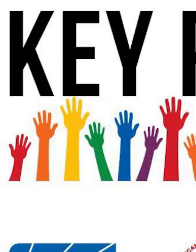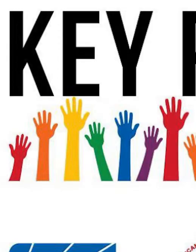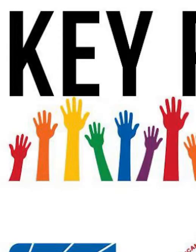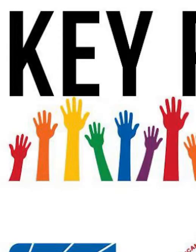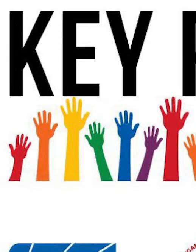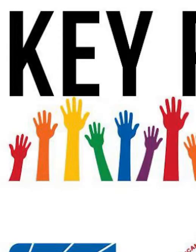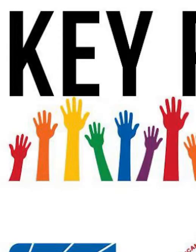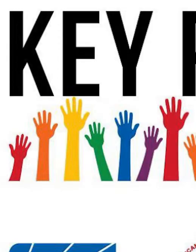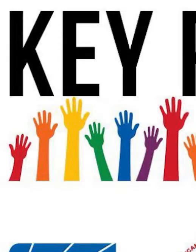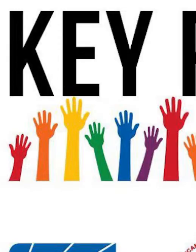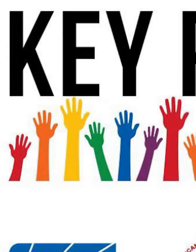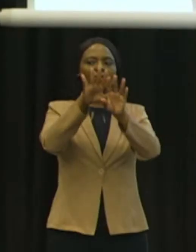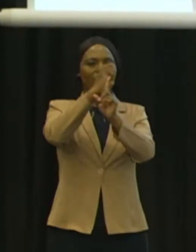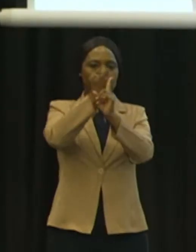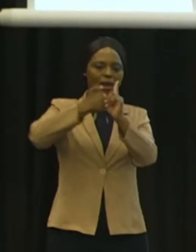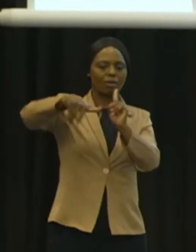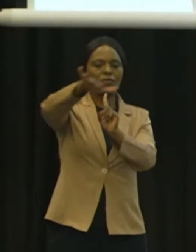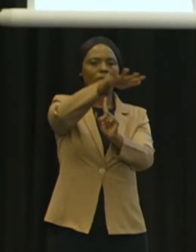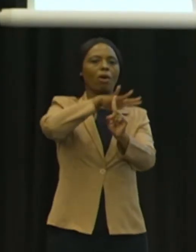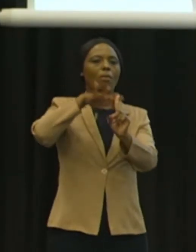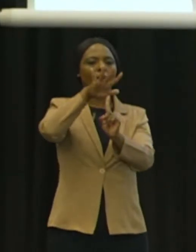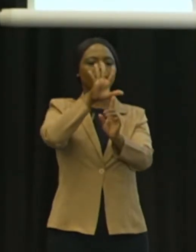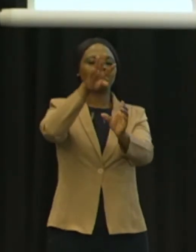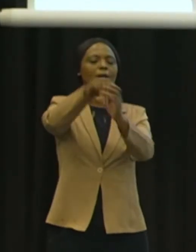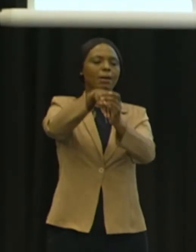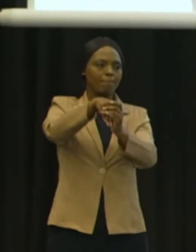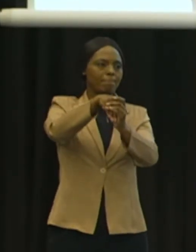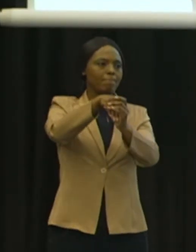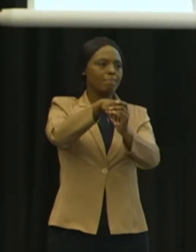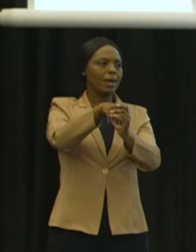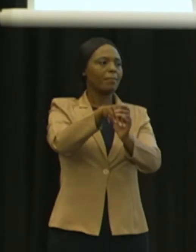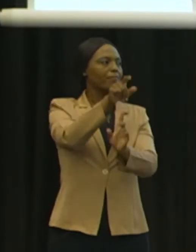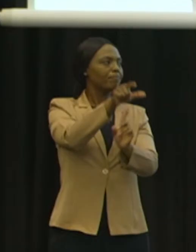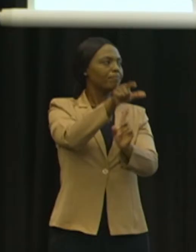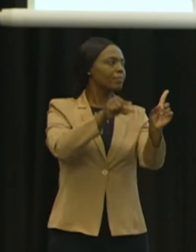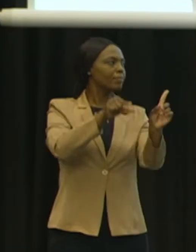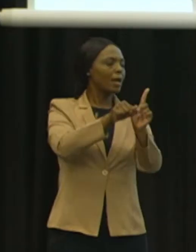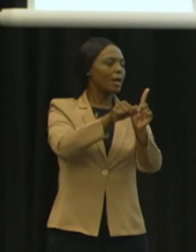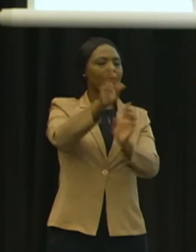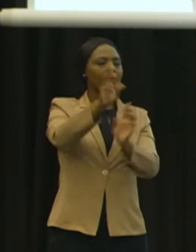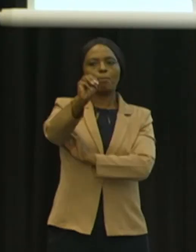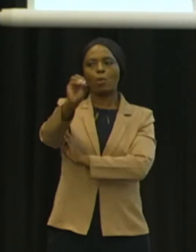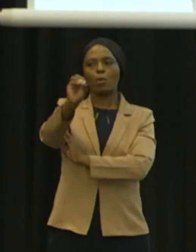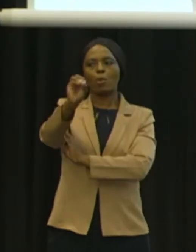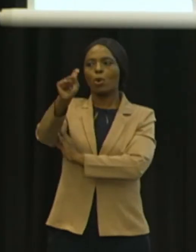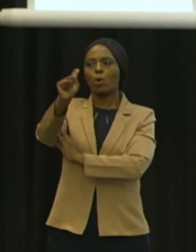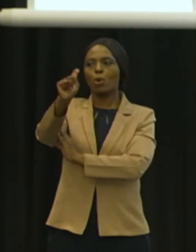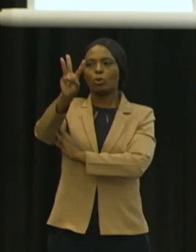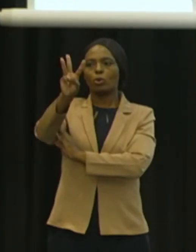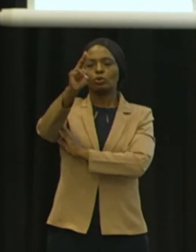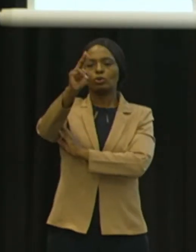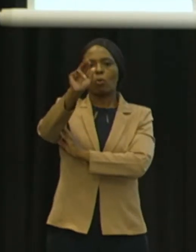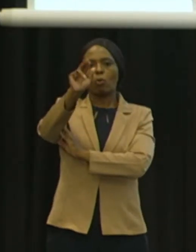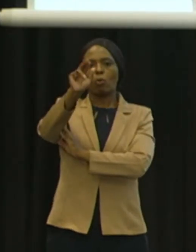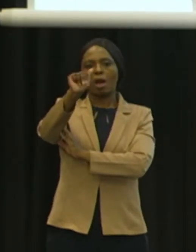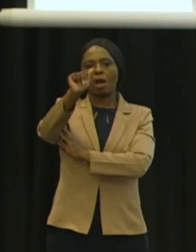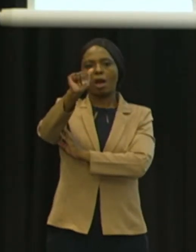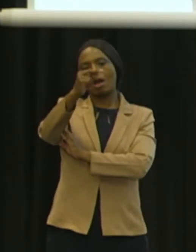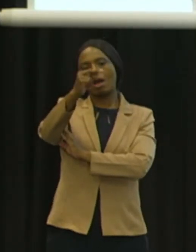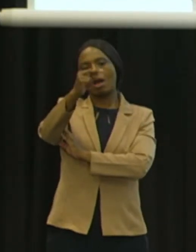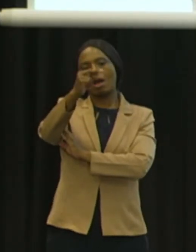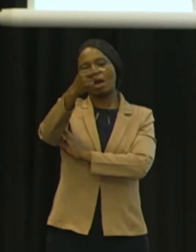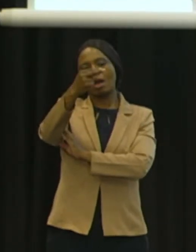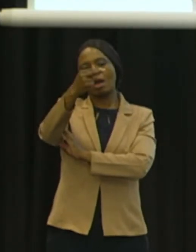was chaired by Dr. Pulu Ramotwala. So may you please come and give us